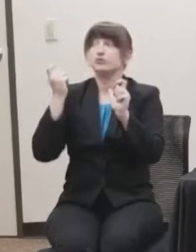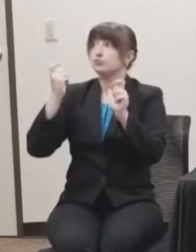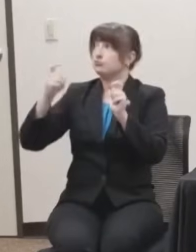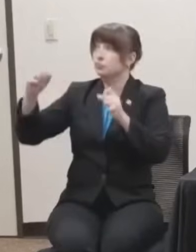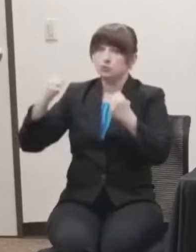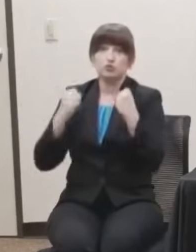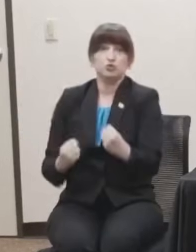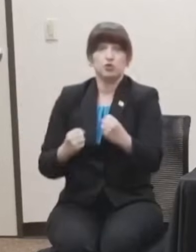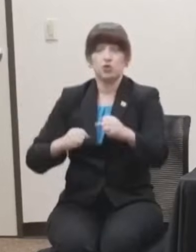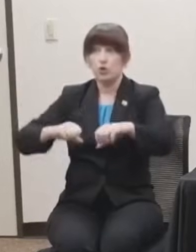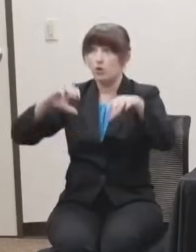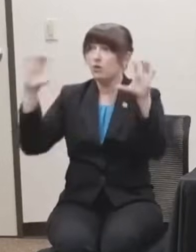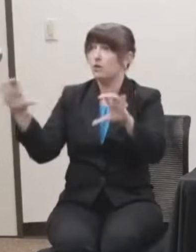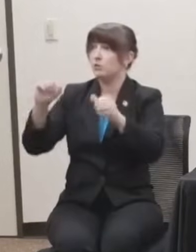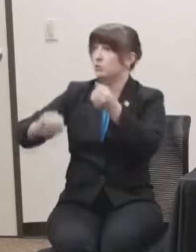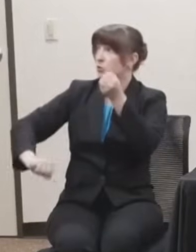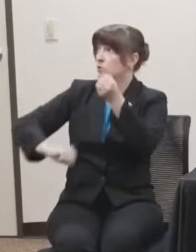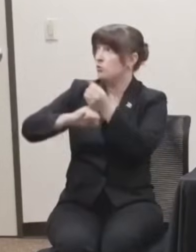I also want to thank